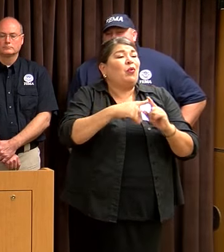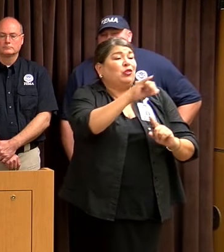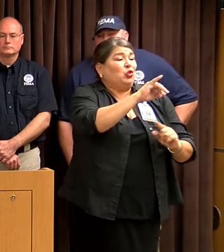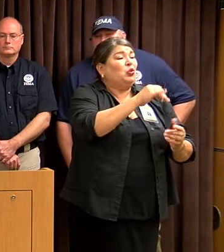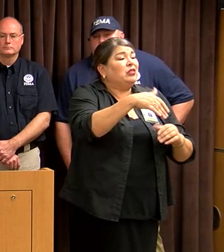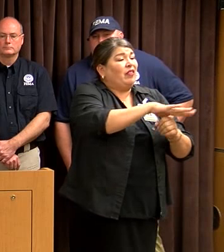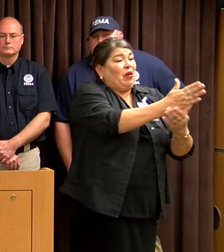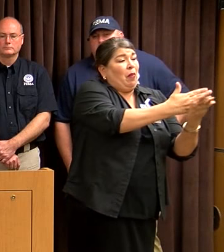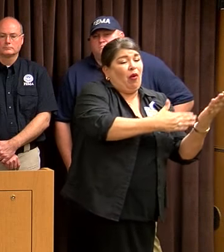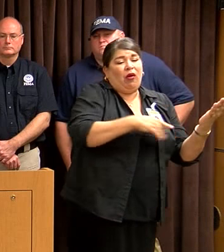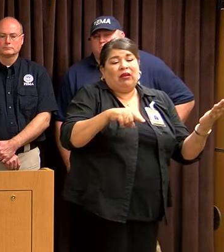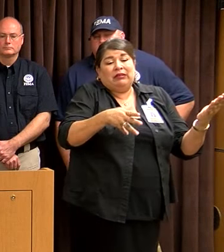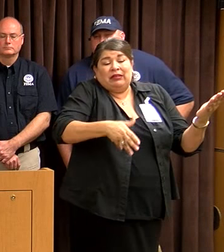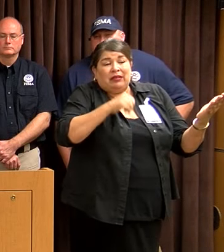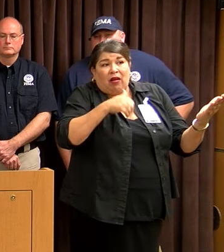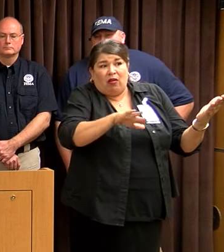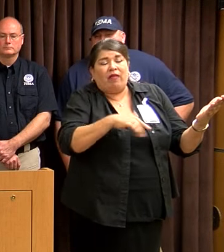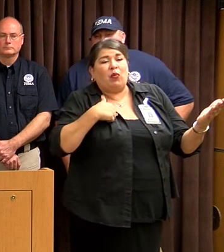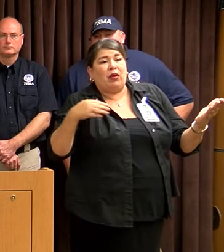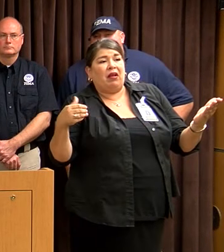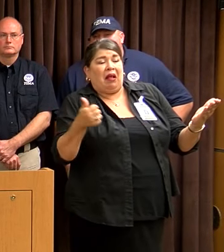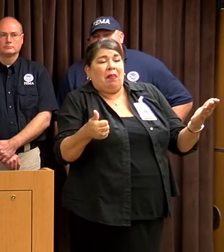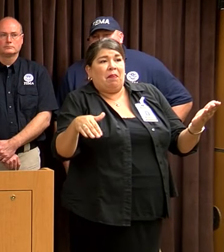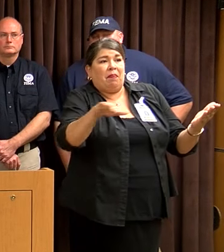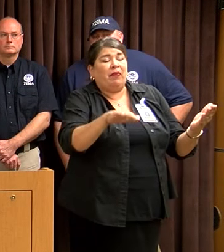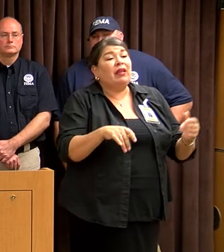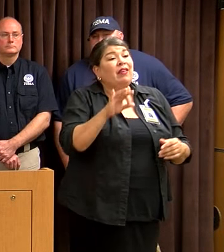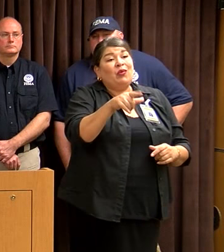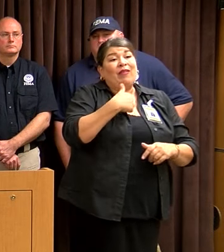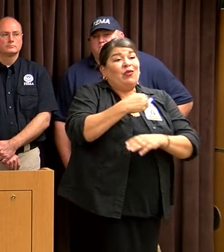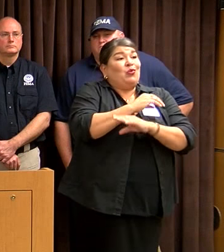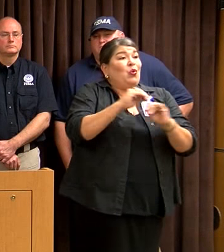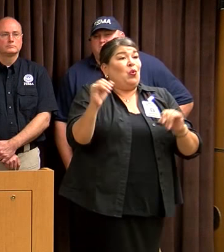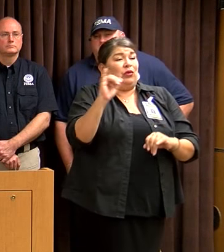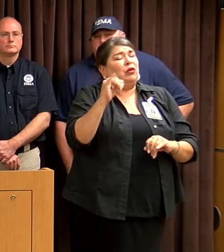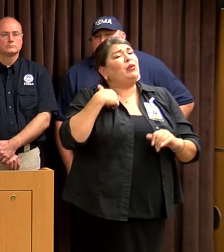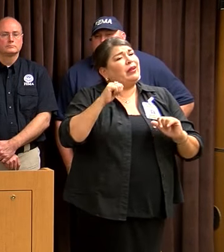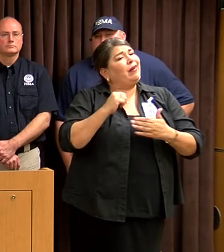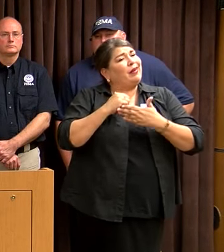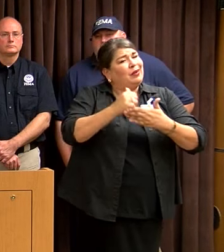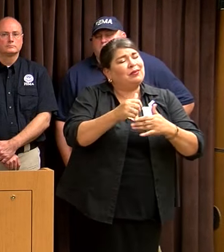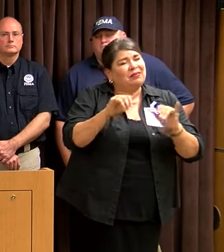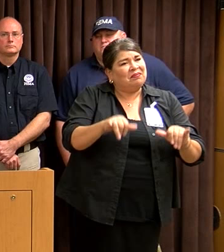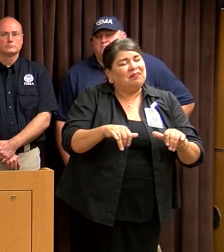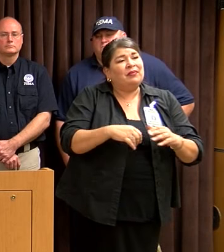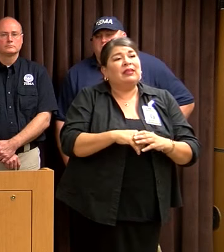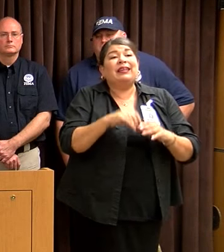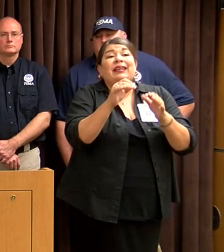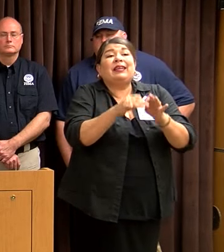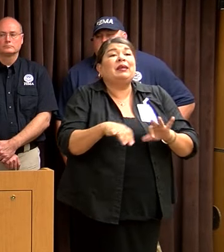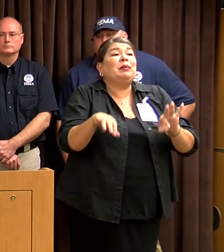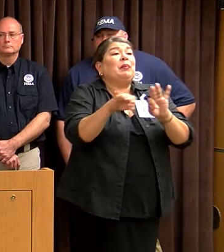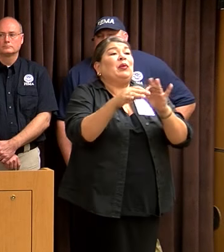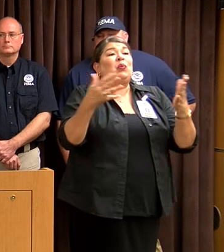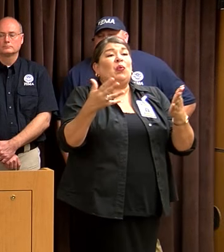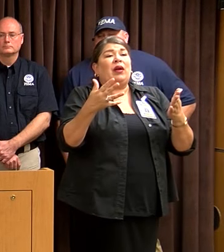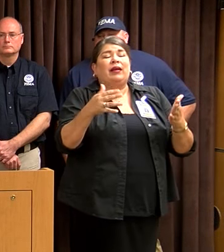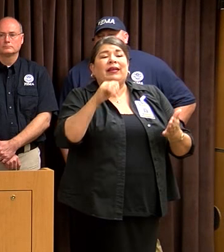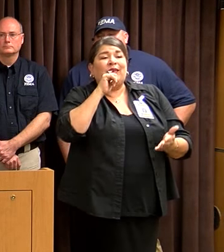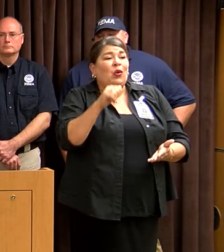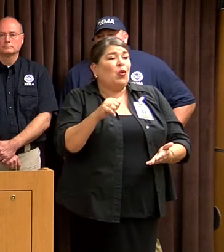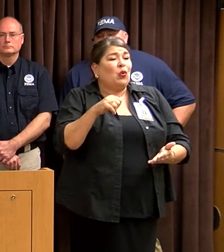for. If you do not have insurance, we can still assist you. But the key is, don't stand in your own